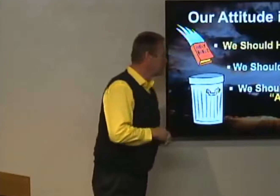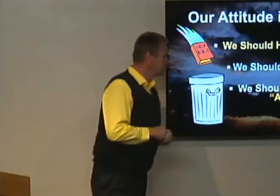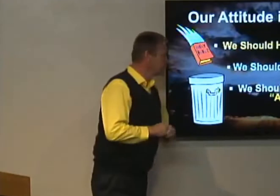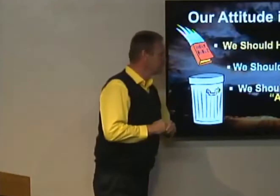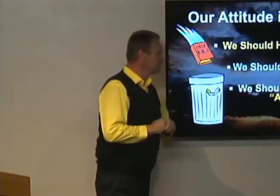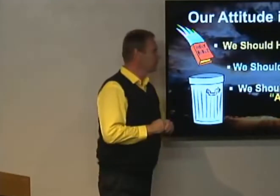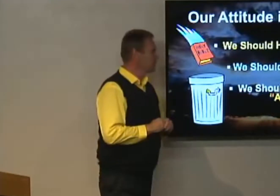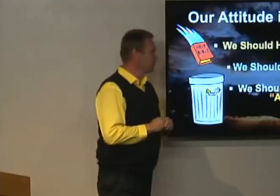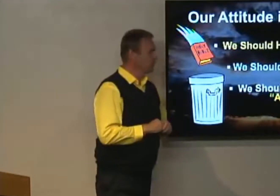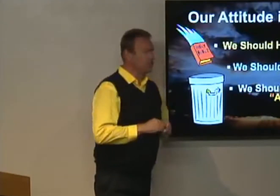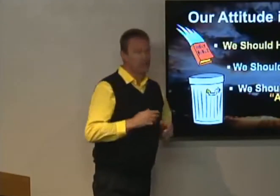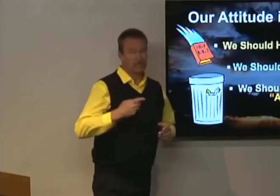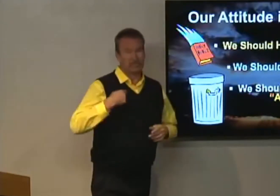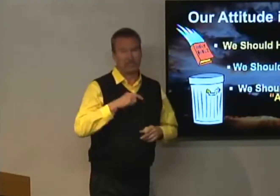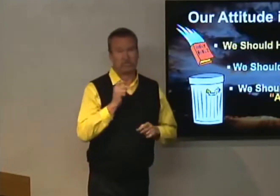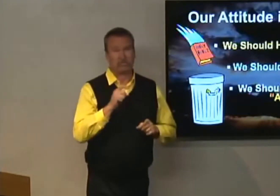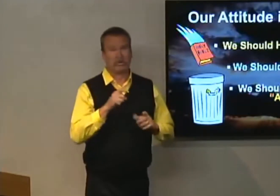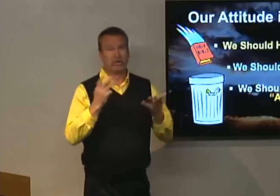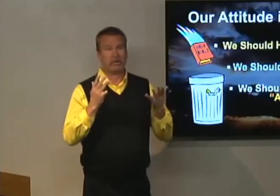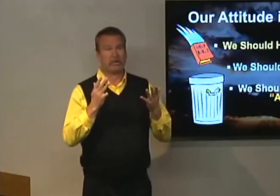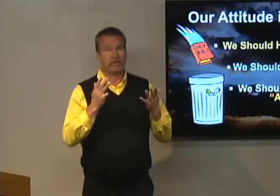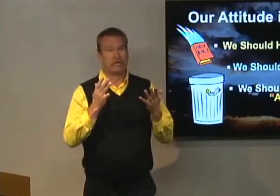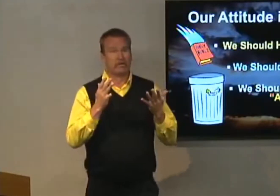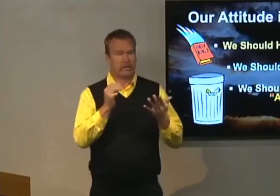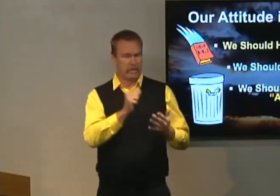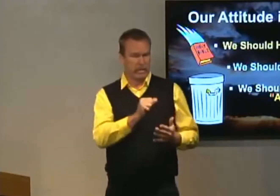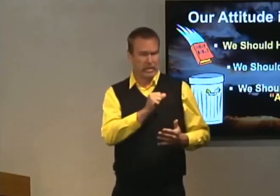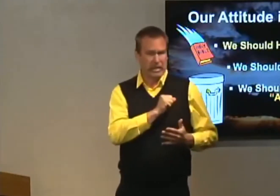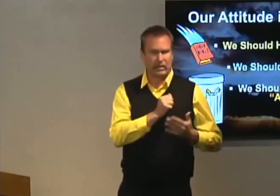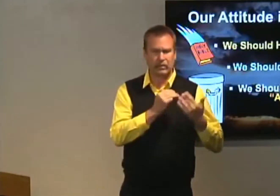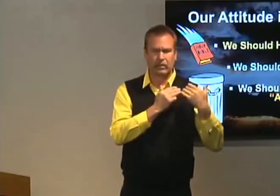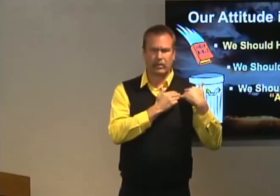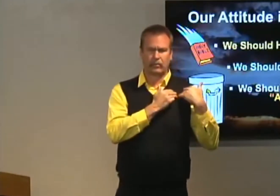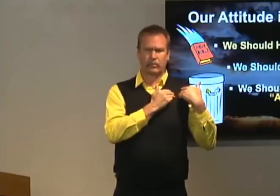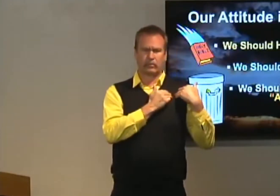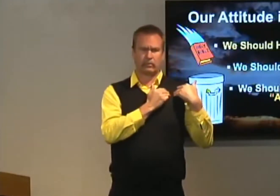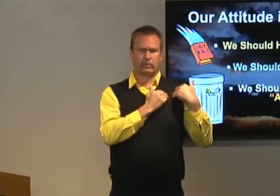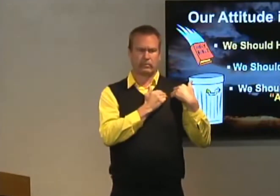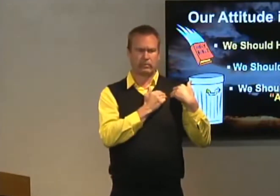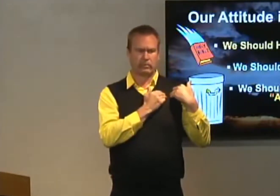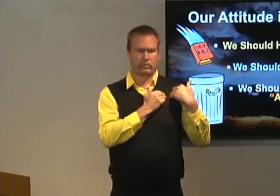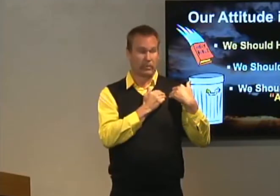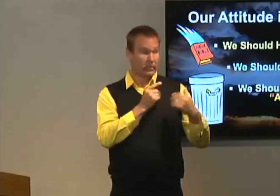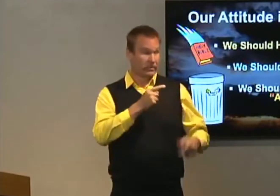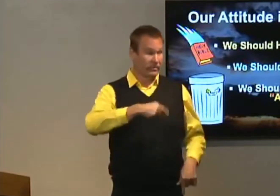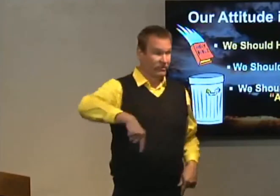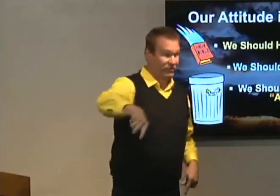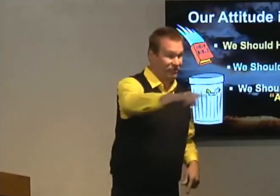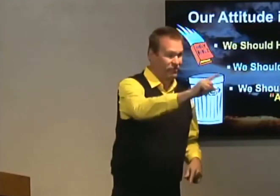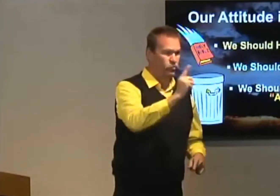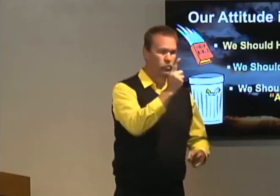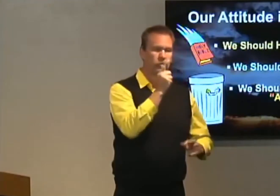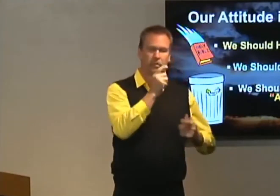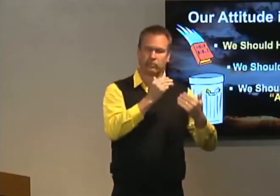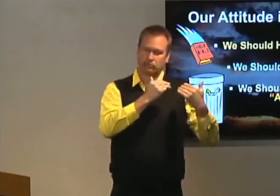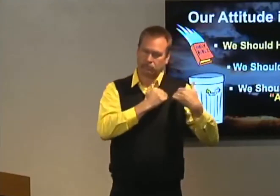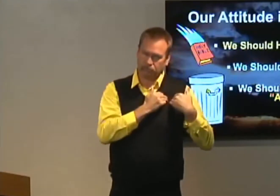again. We should also have an attitude of responsibility, of